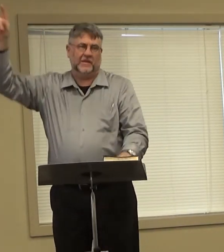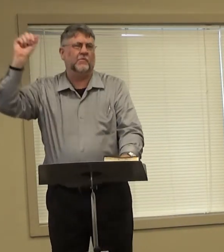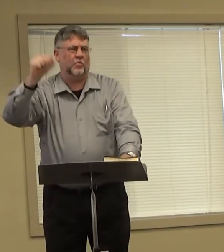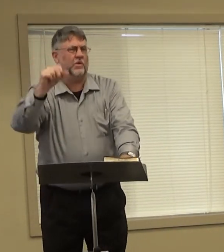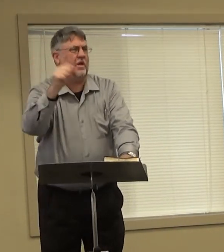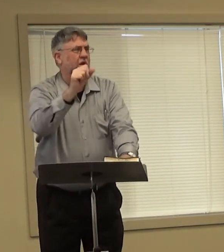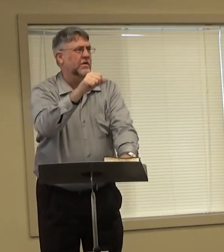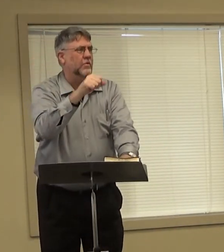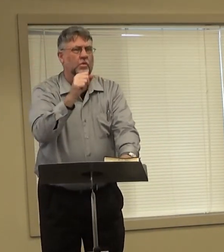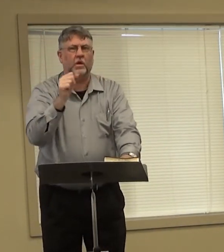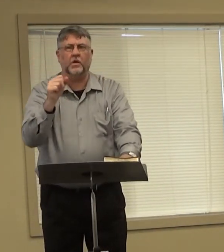become like him.